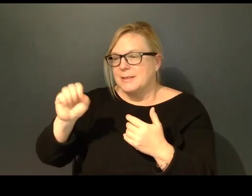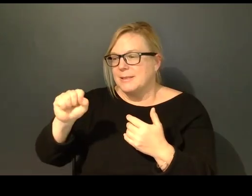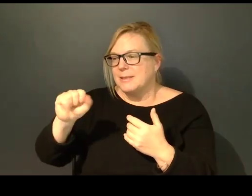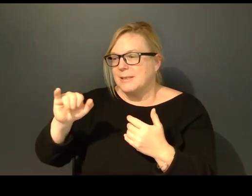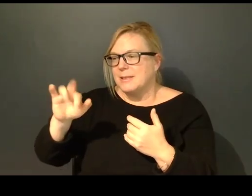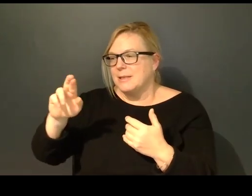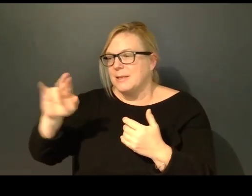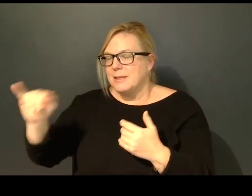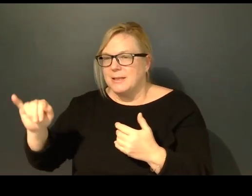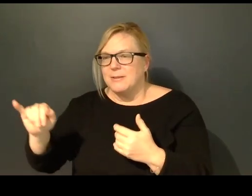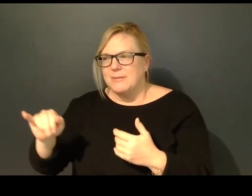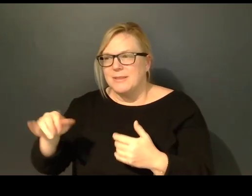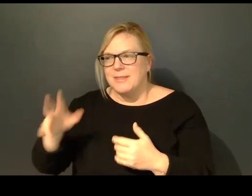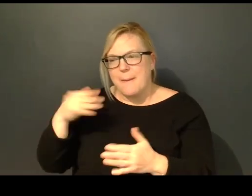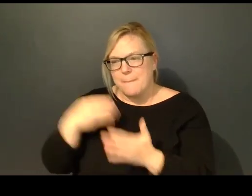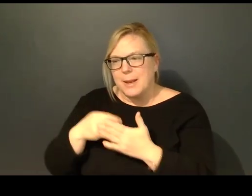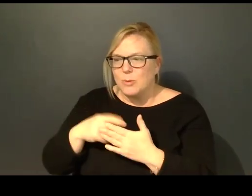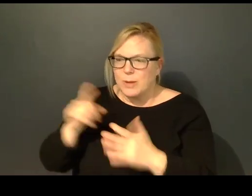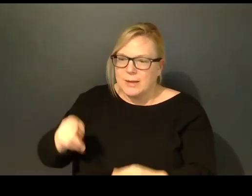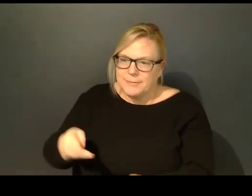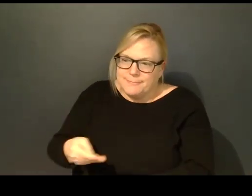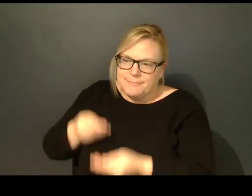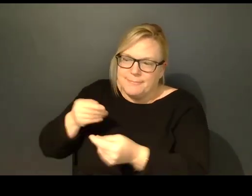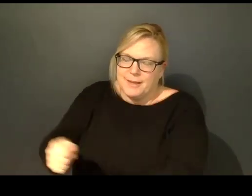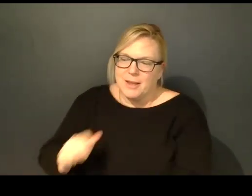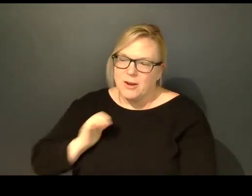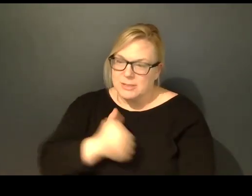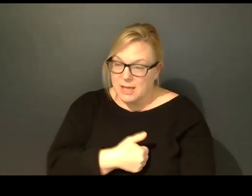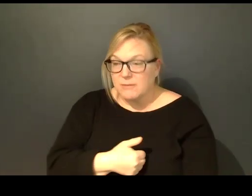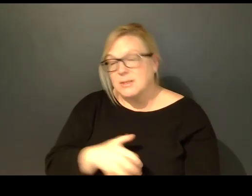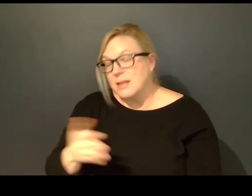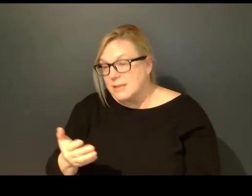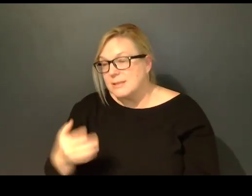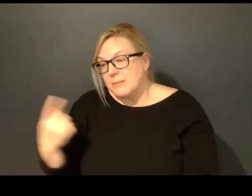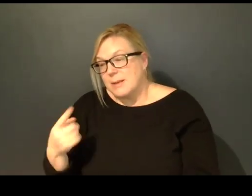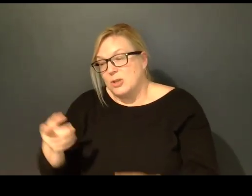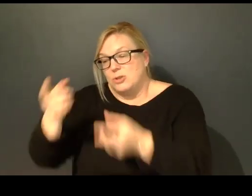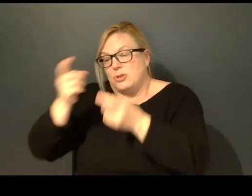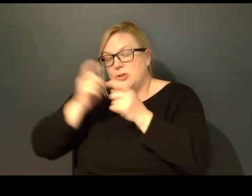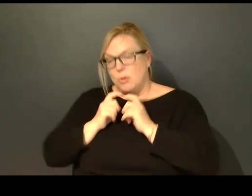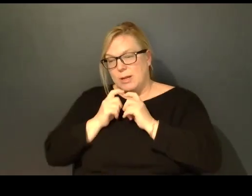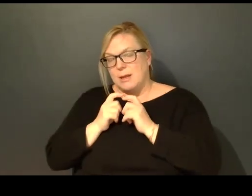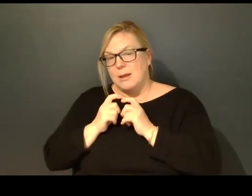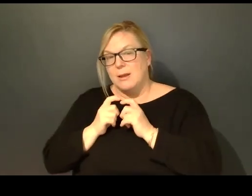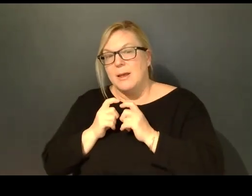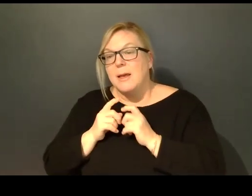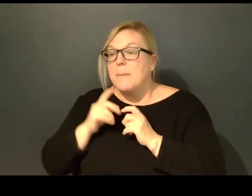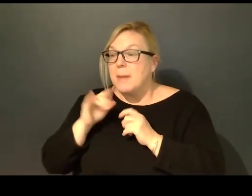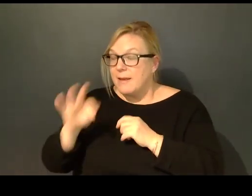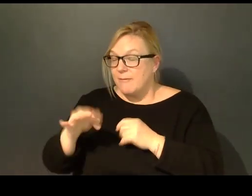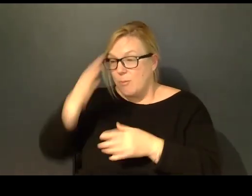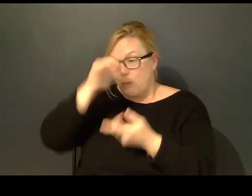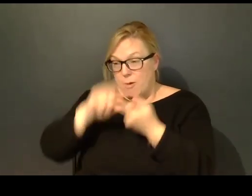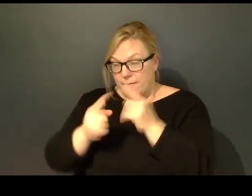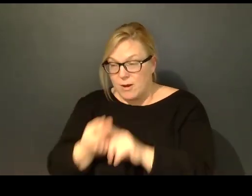it's out of pocket expense. That there's, unless somebody's donating something to you. However, if he'll come over and some of